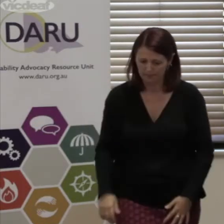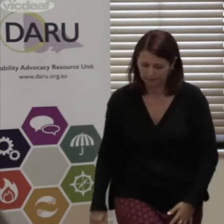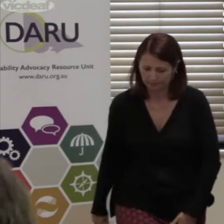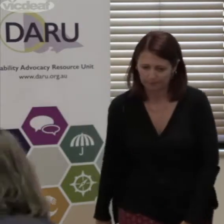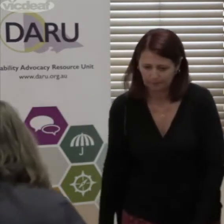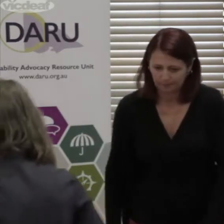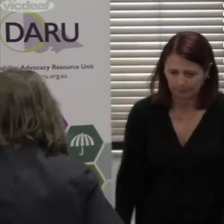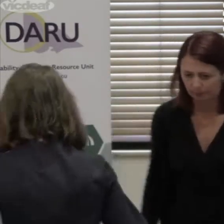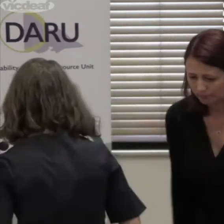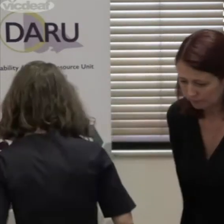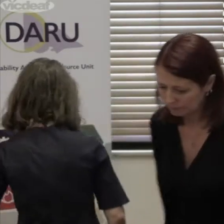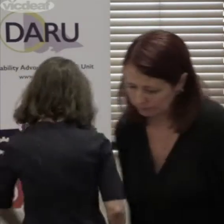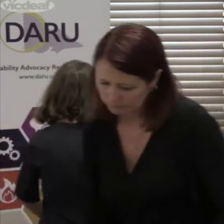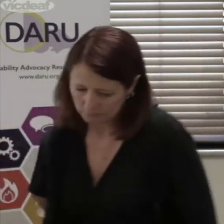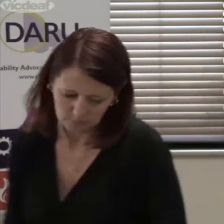So,